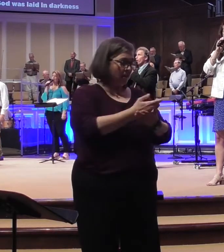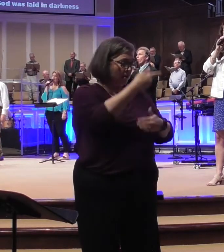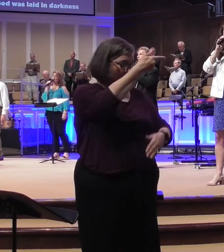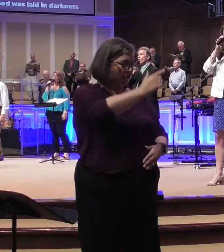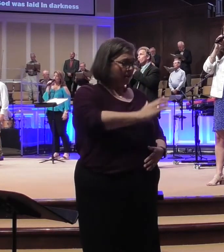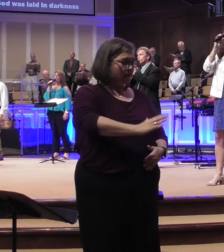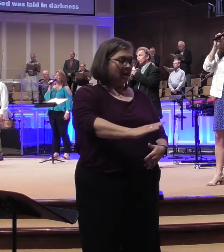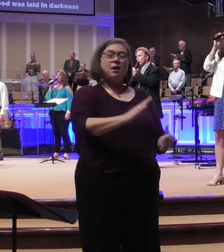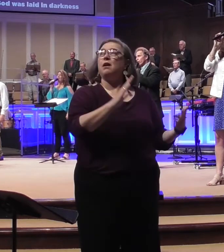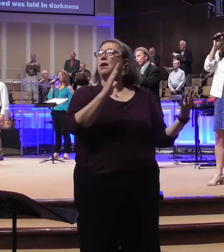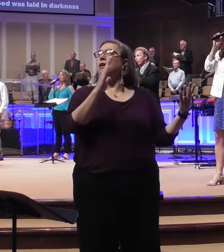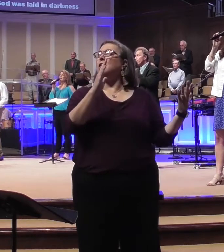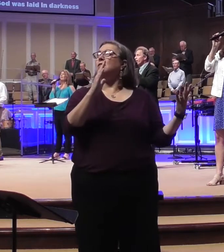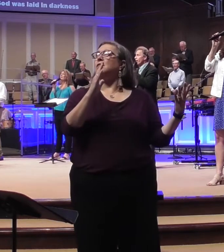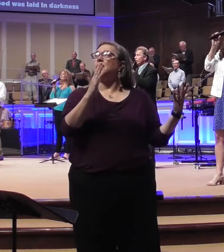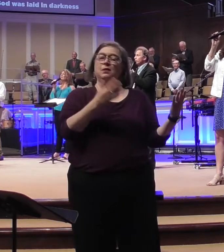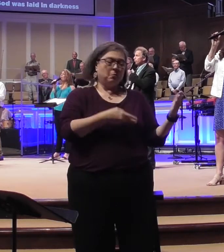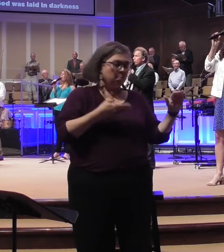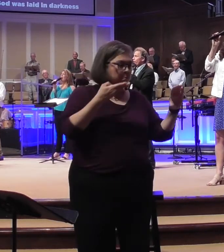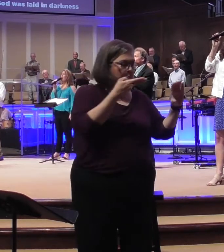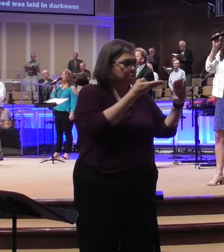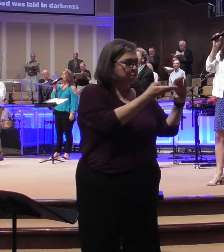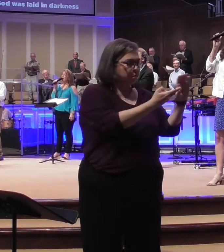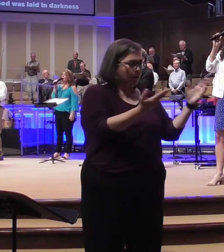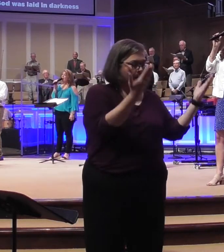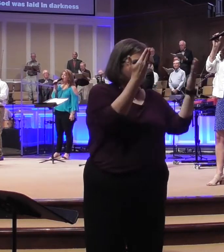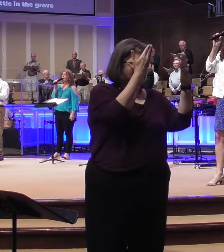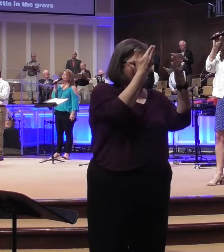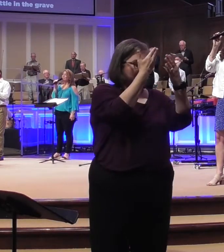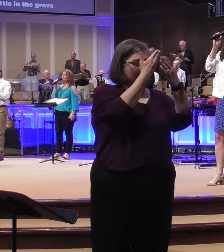of God was laid in